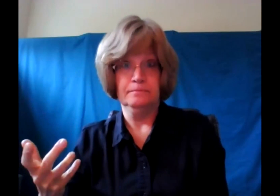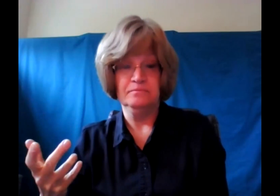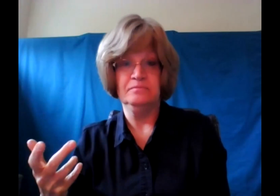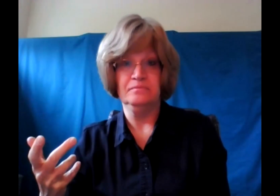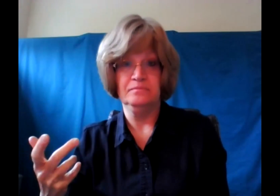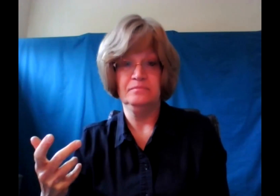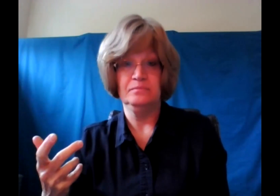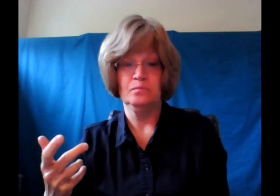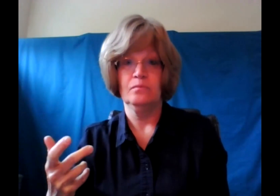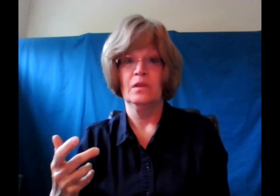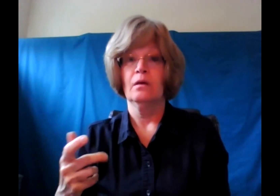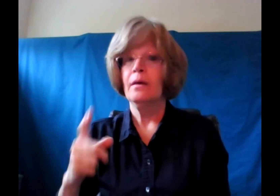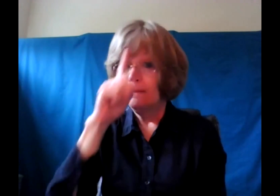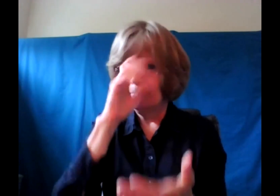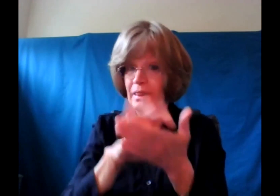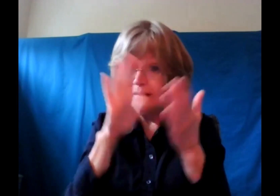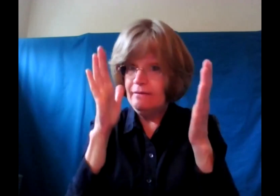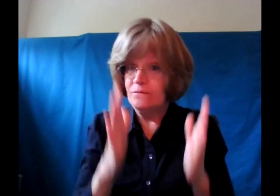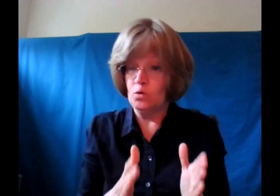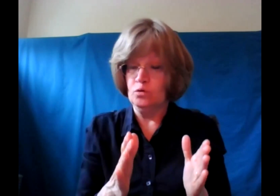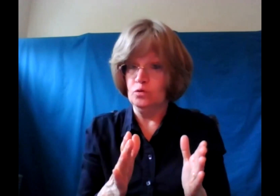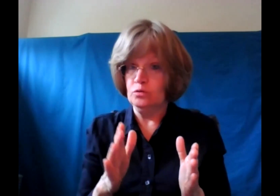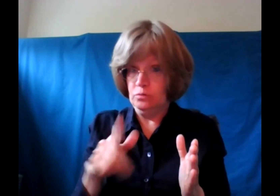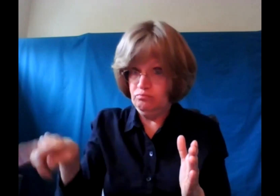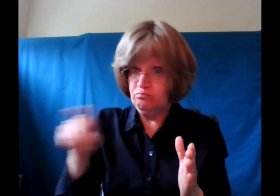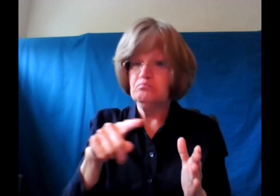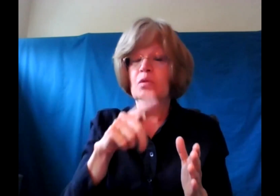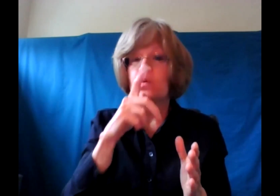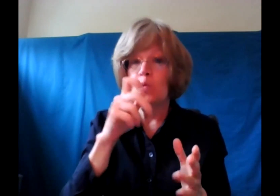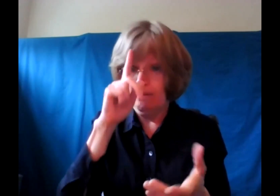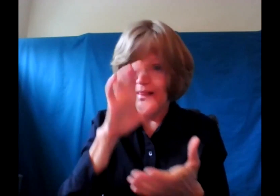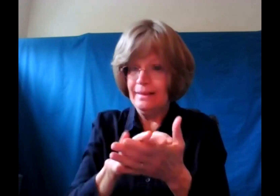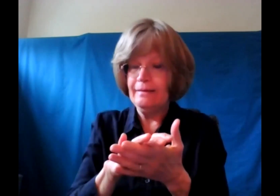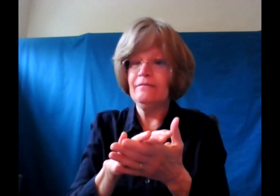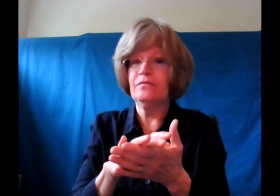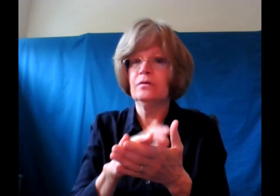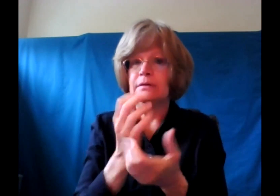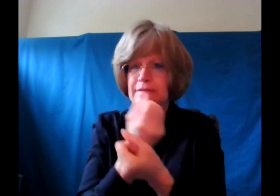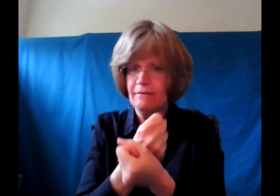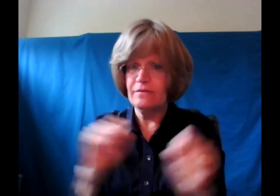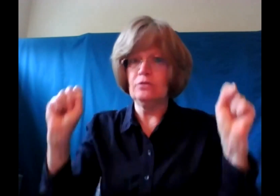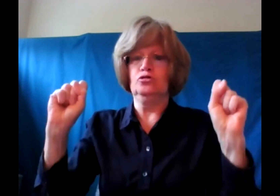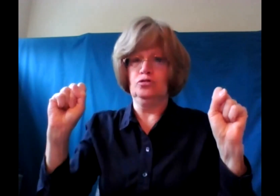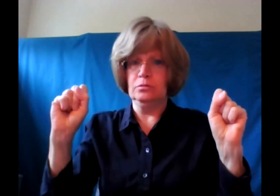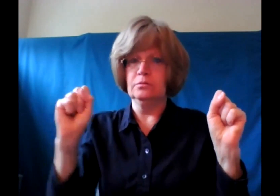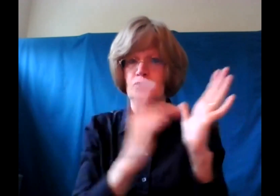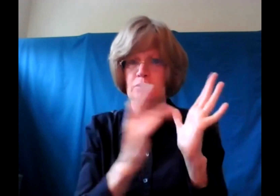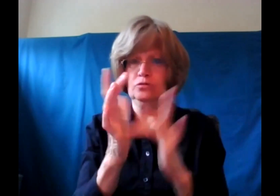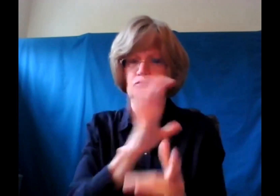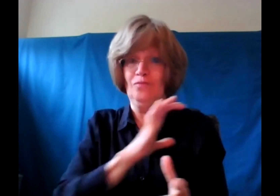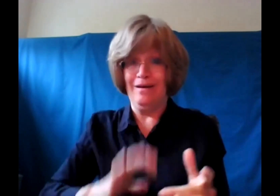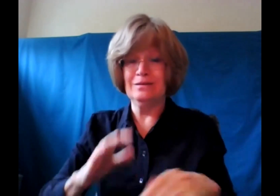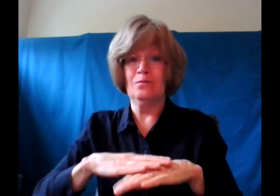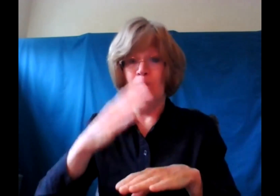These believers, those who believe in the salvific acts of Jesus Christ